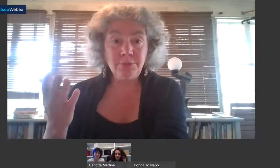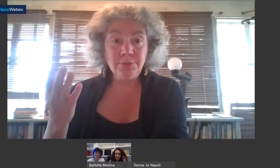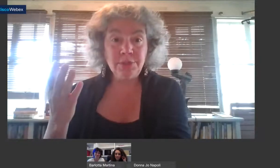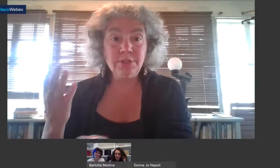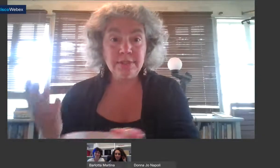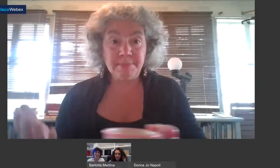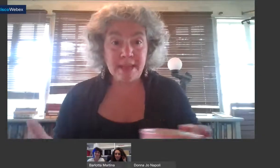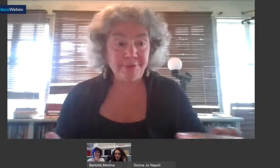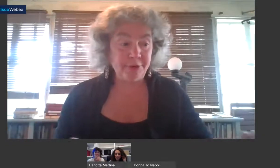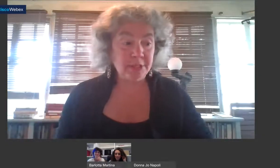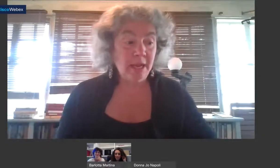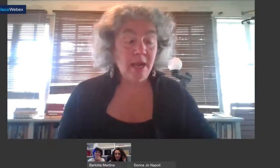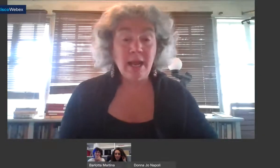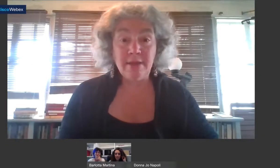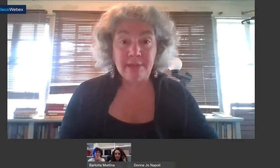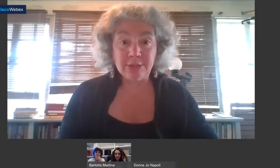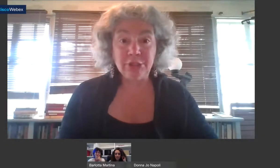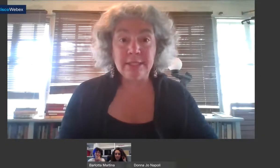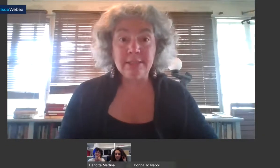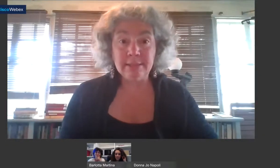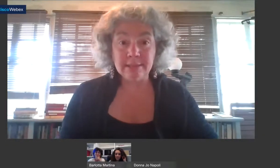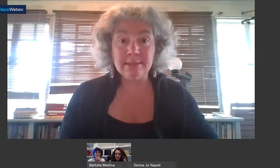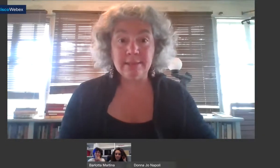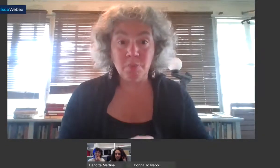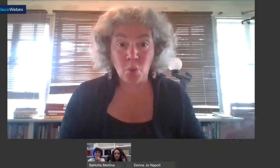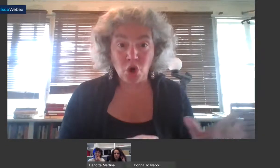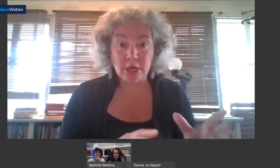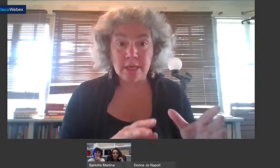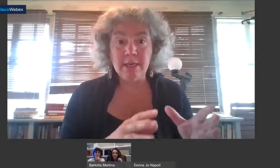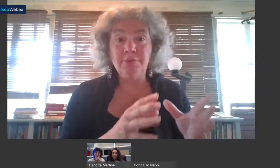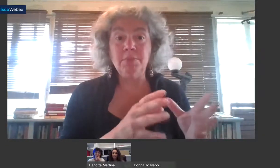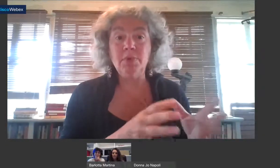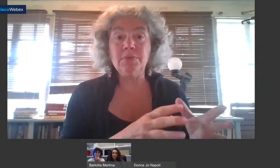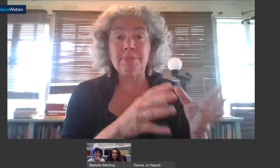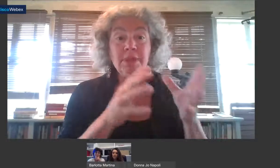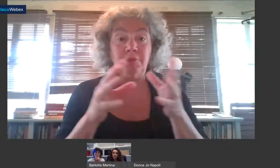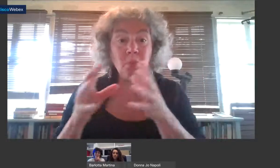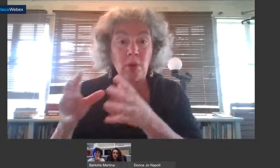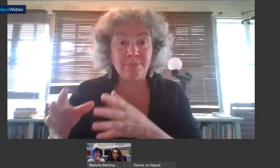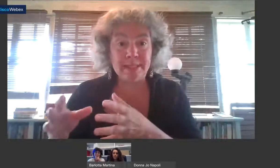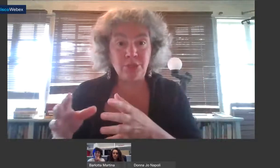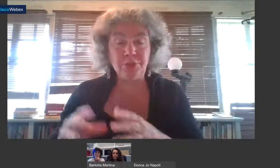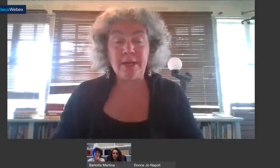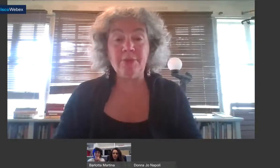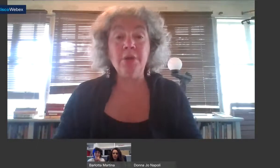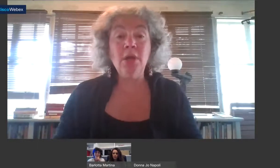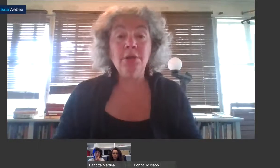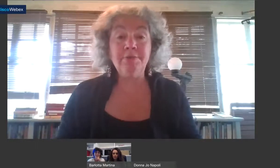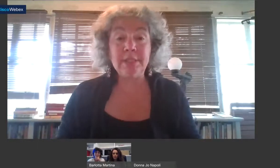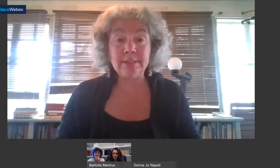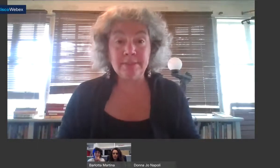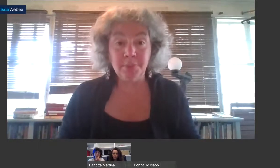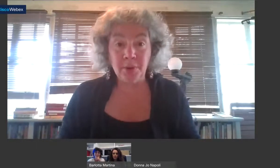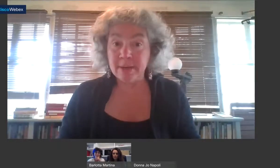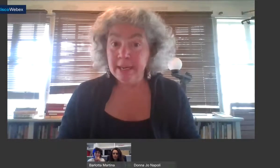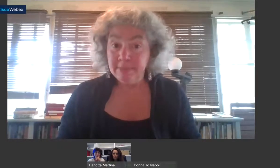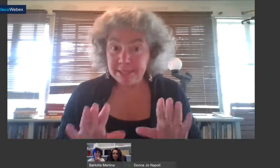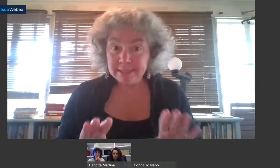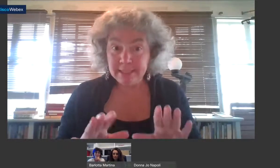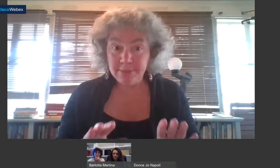used some effort. I have actually done some work. If you move something from one place to another, you've done some work. That's not the